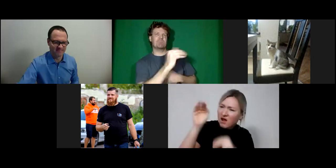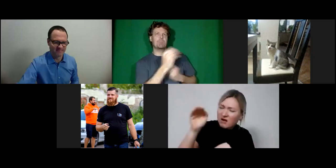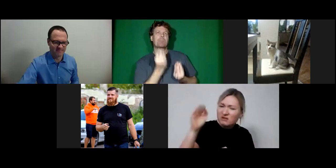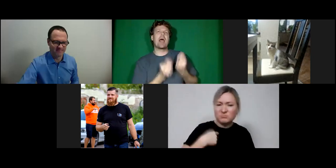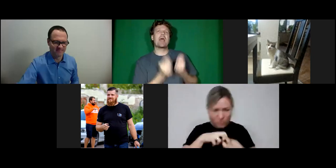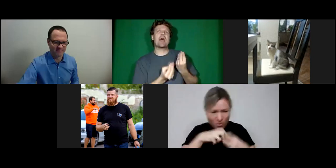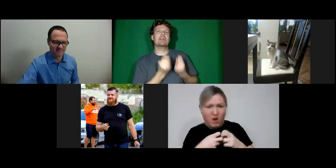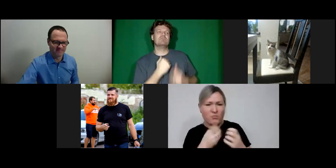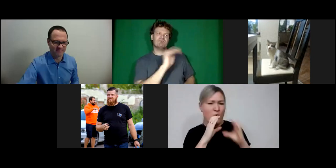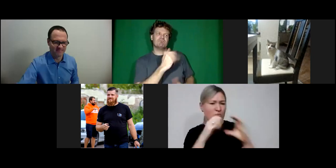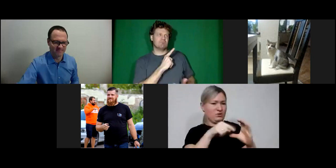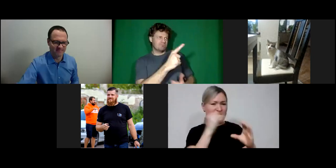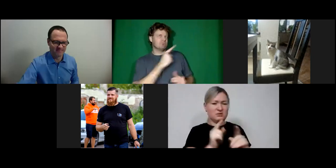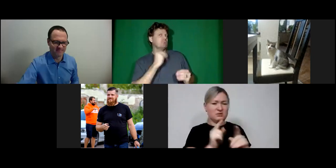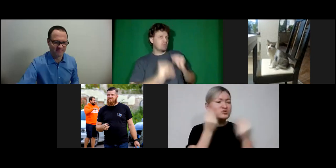So his